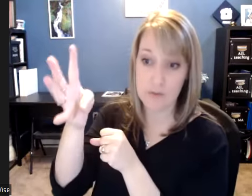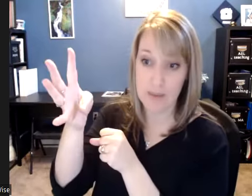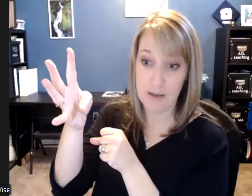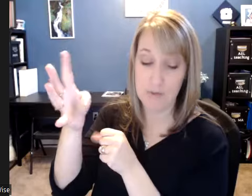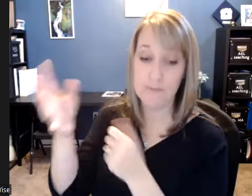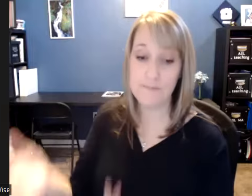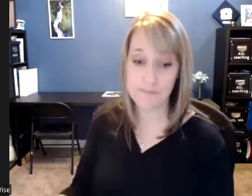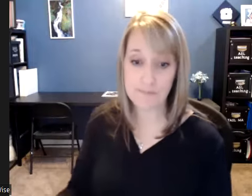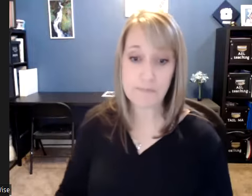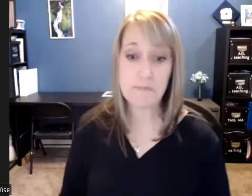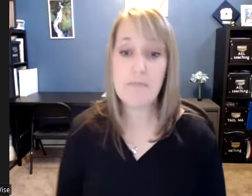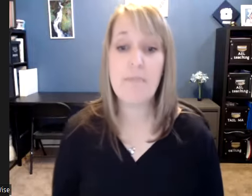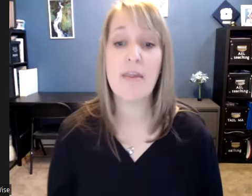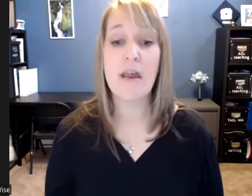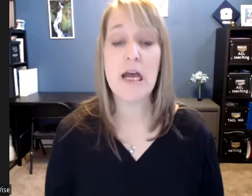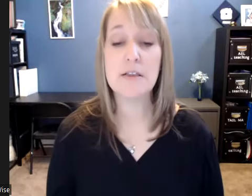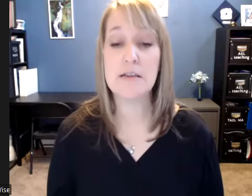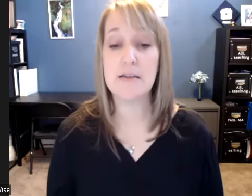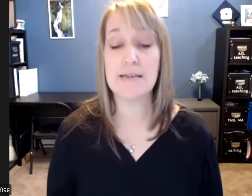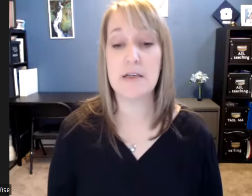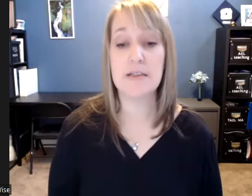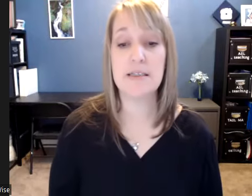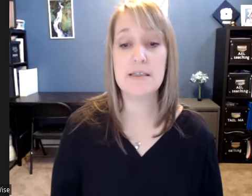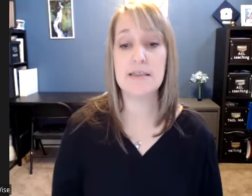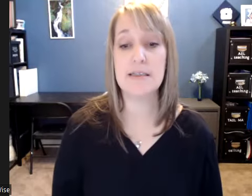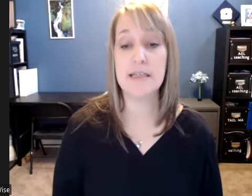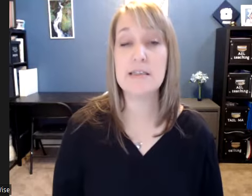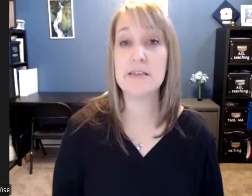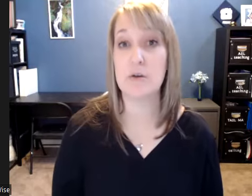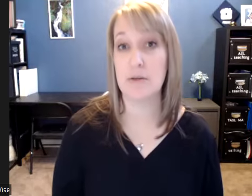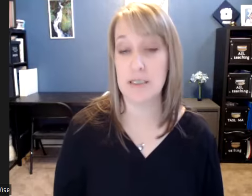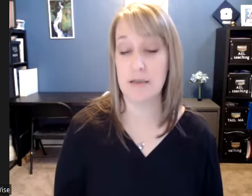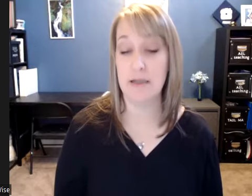from now. And then the last sign on this list is since or up until now.